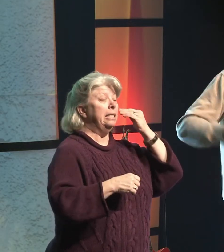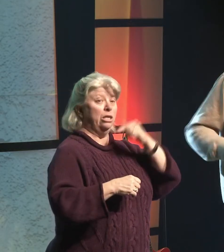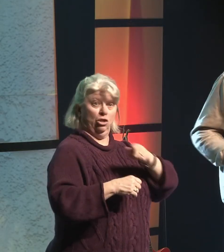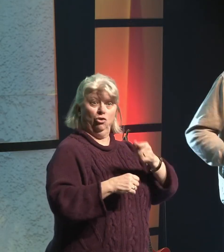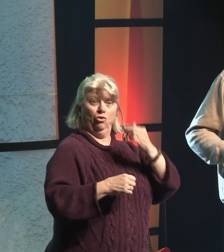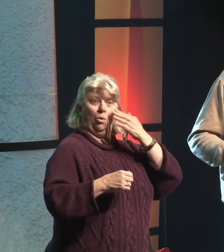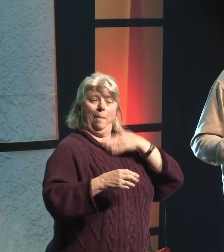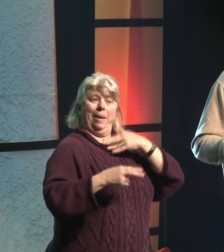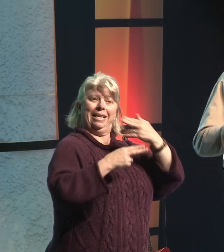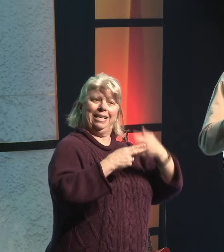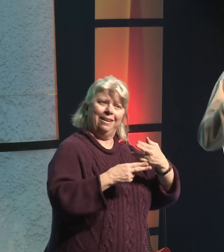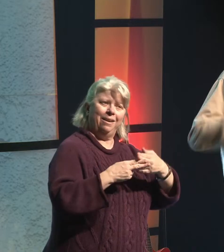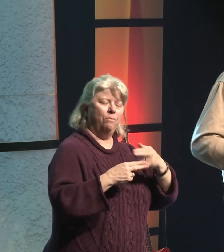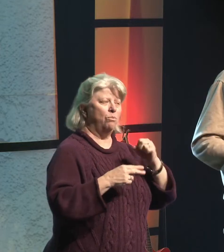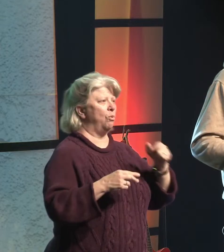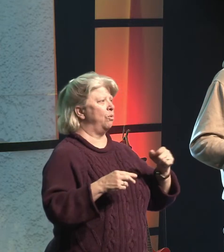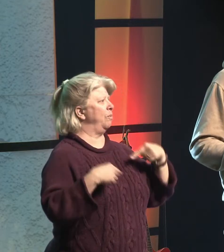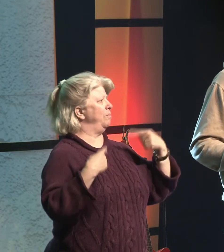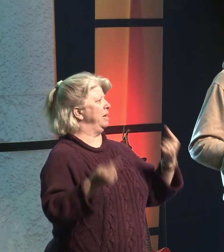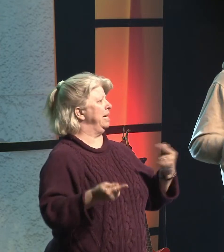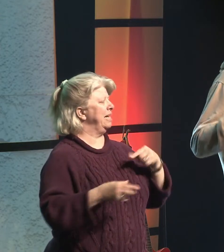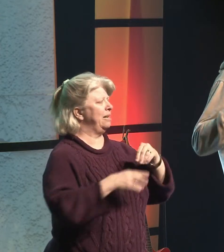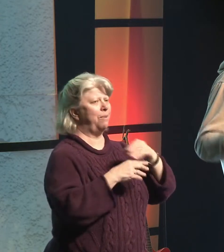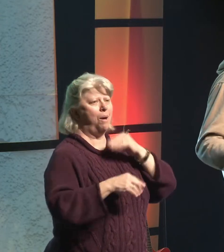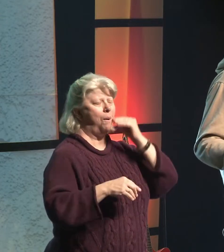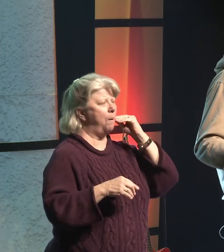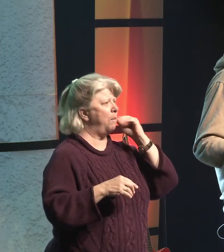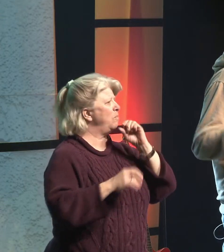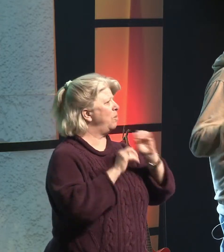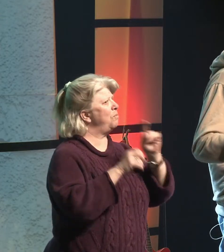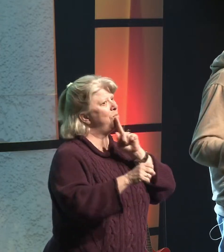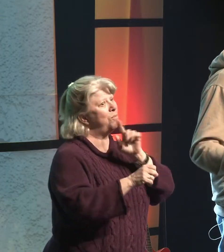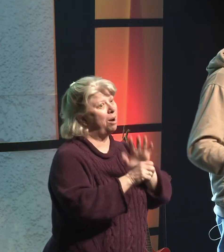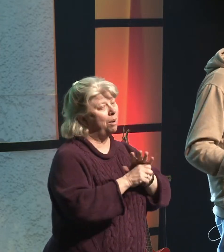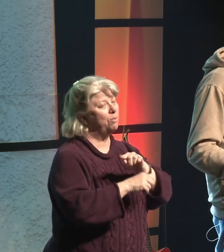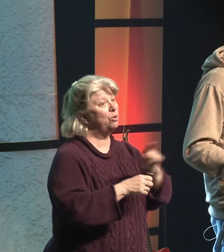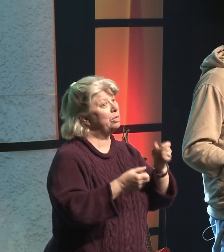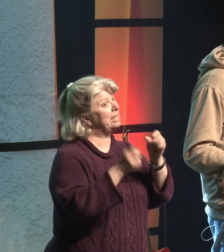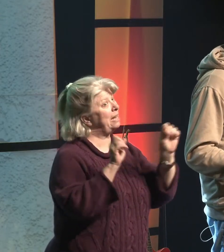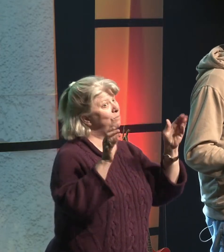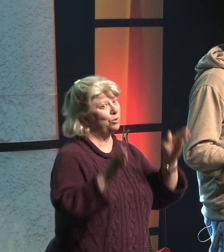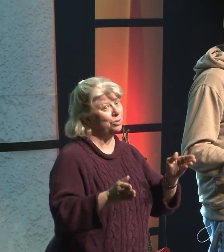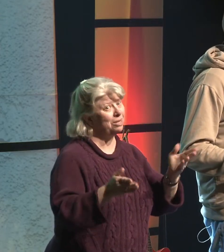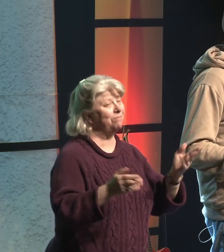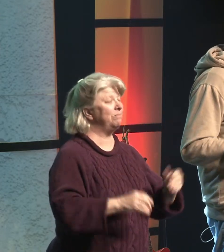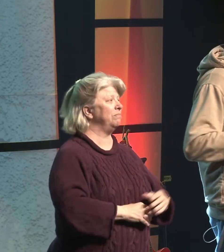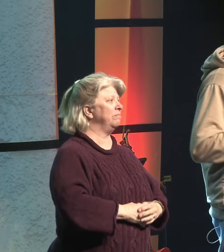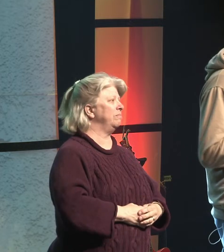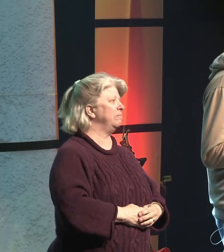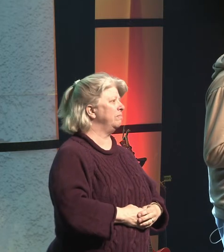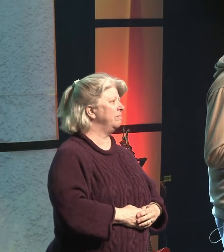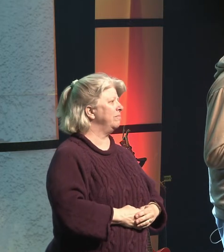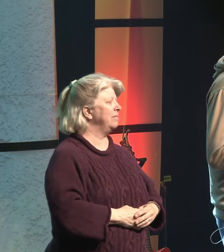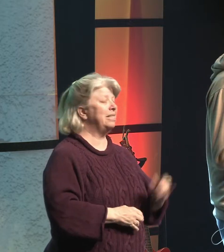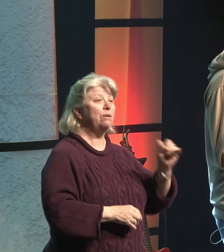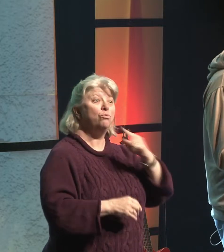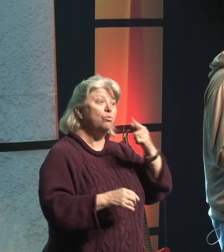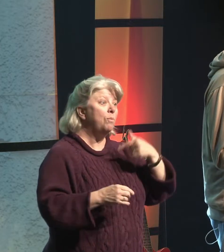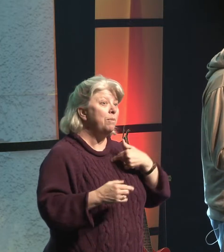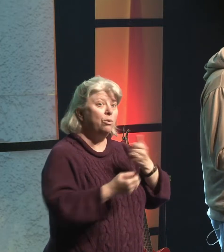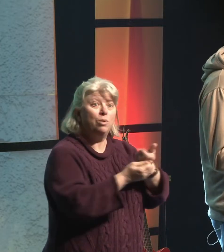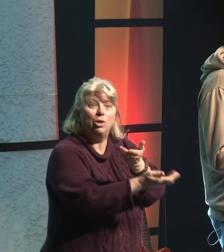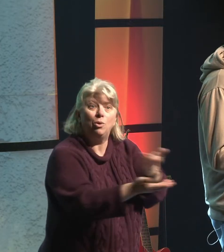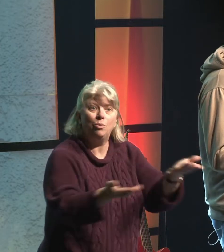you knowing my name or even having been in my home is no guarantee that you're a safe person. And the same is true of me with